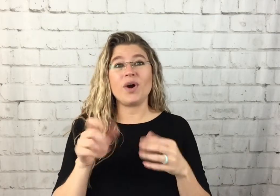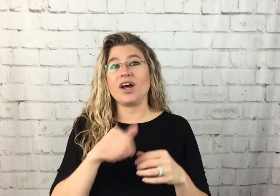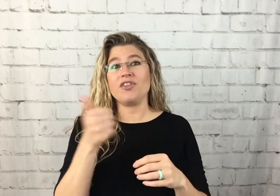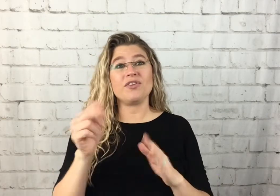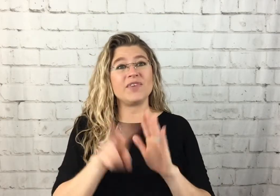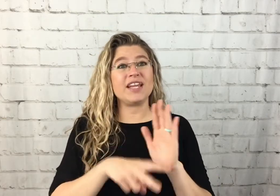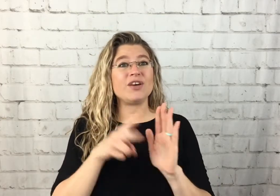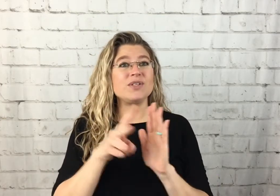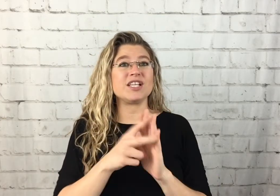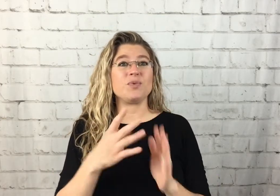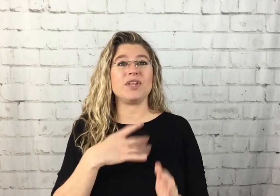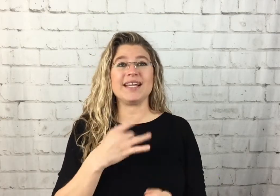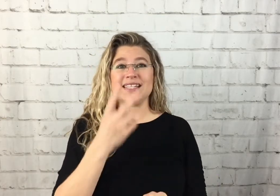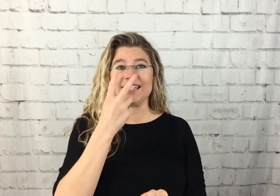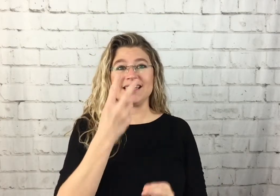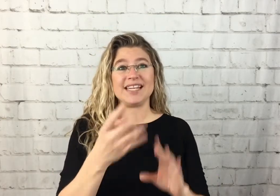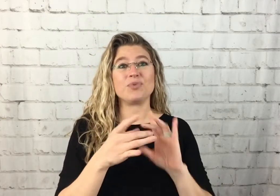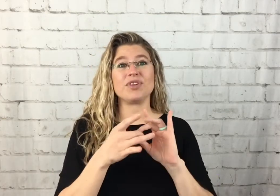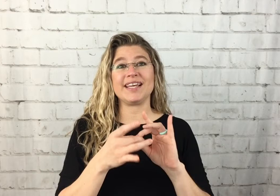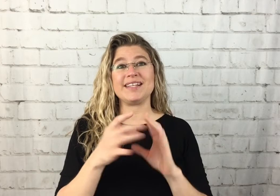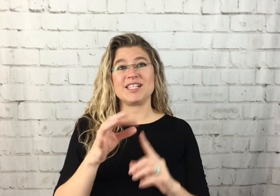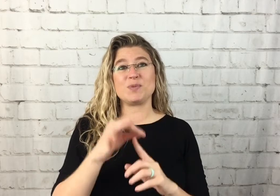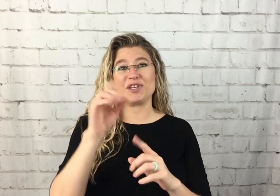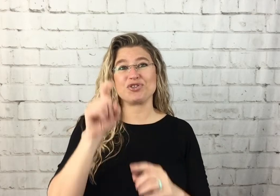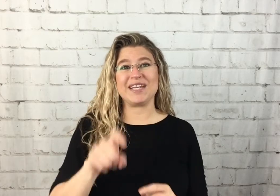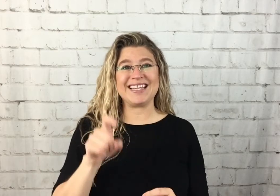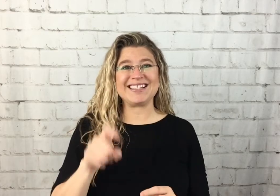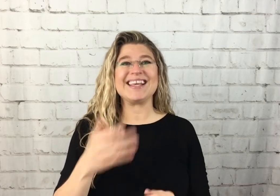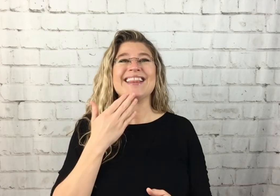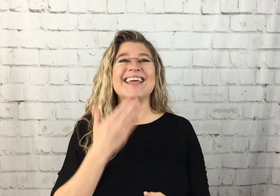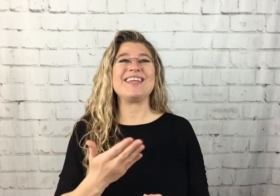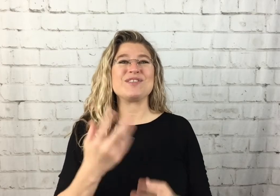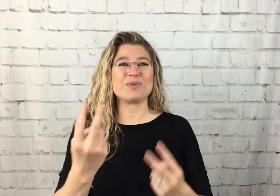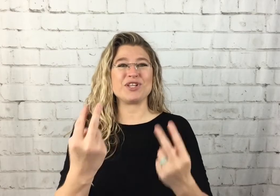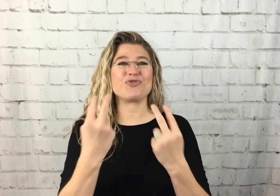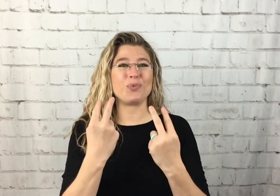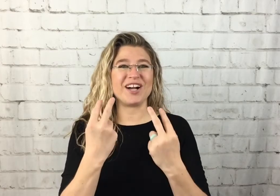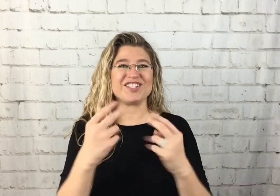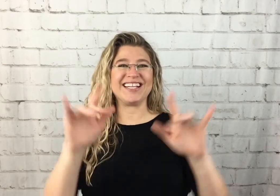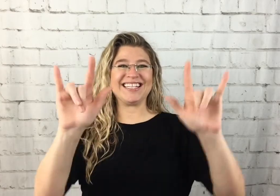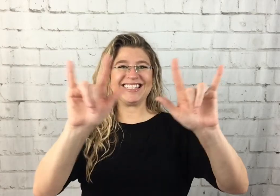other videos that you would like to see related to special needs. Thank you so much for watching.